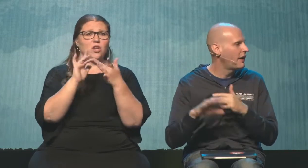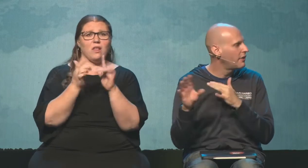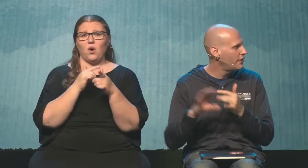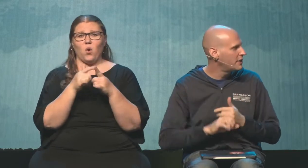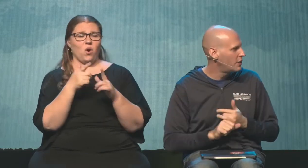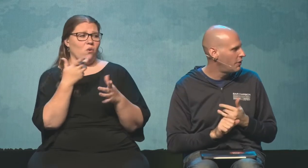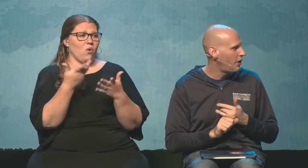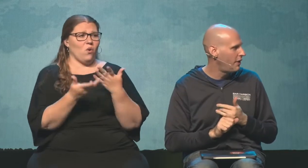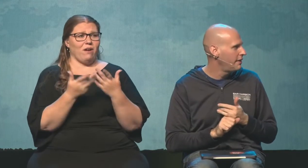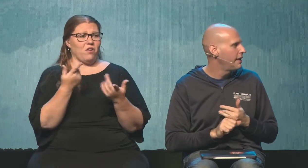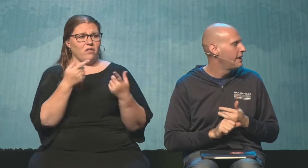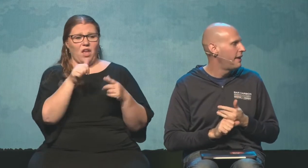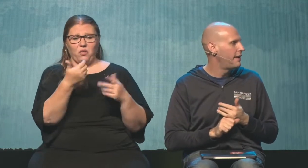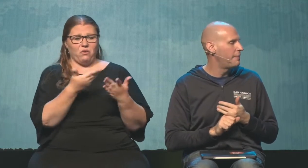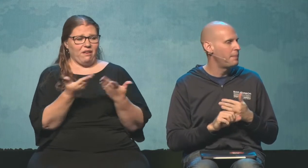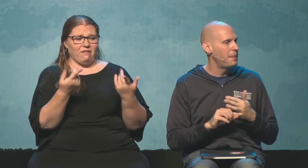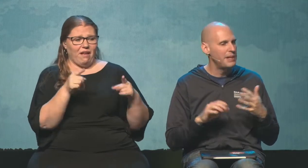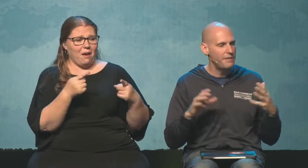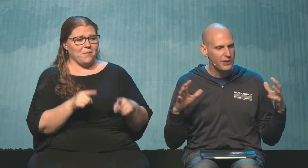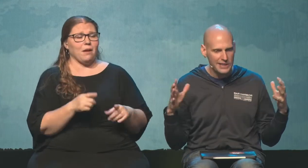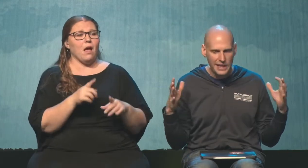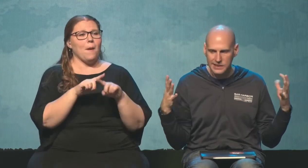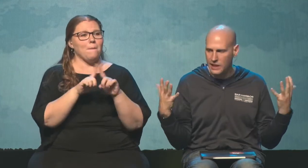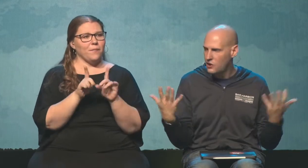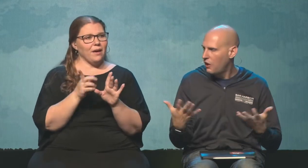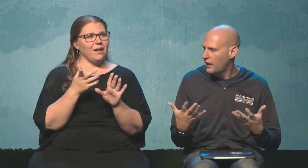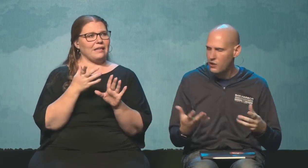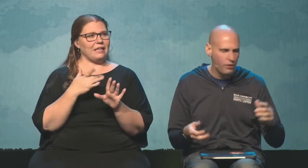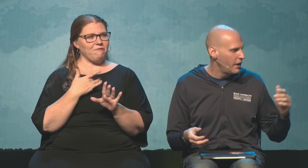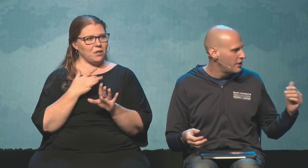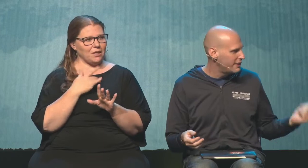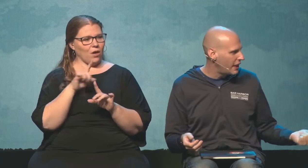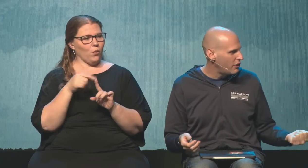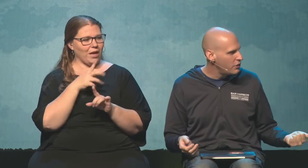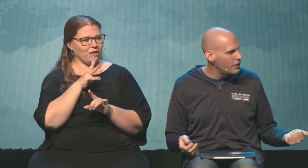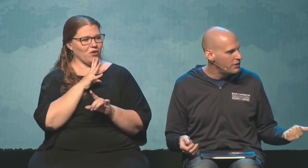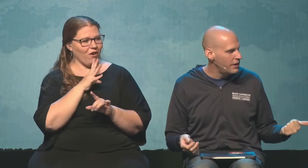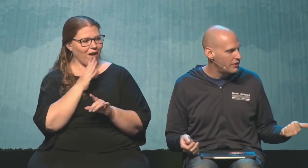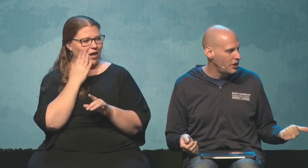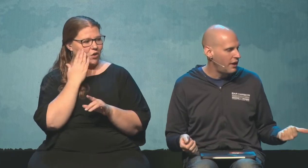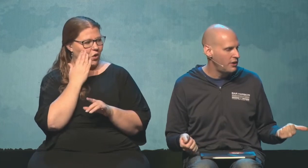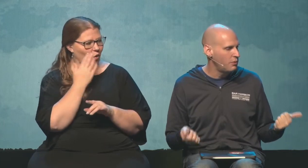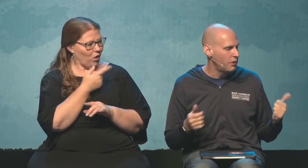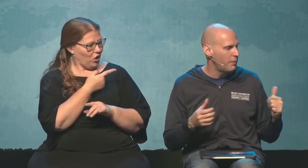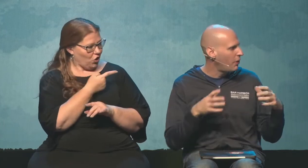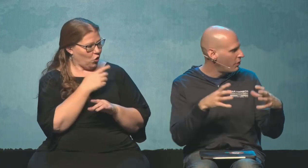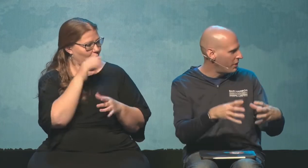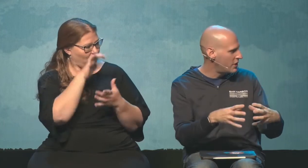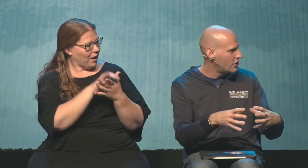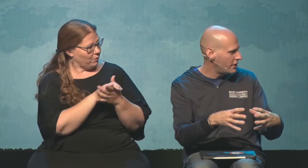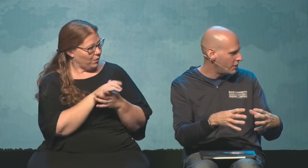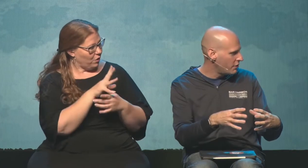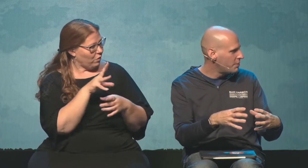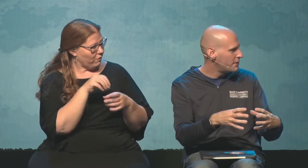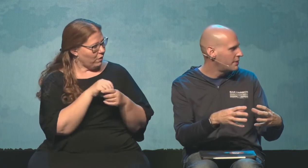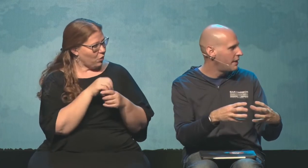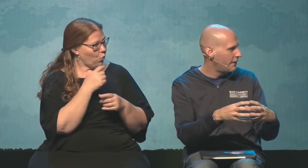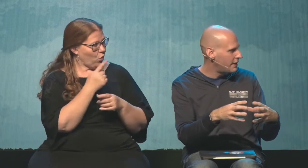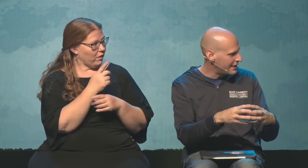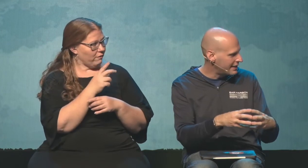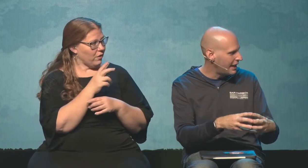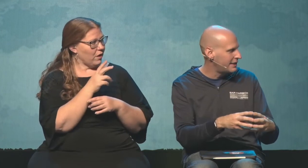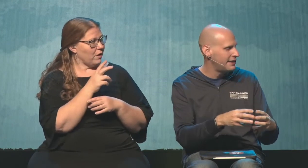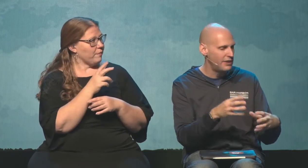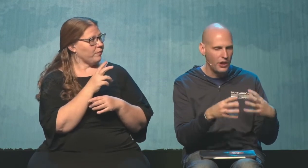in. I've got other things going on. But it feels like as I talk, I know, Teresa, I know you and John, you were a part of one of the journey groups